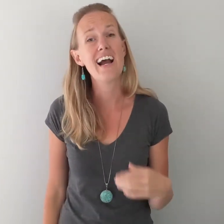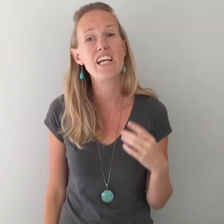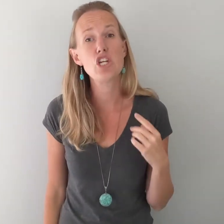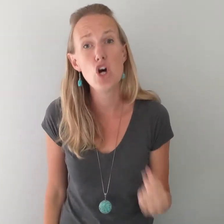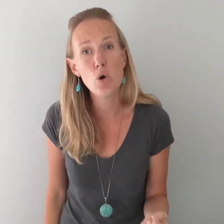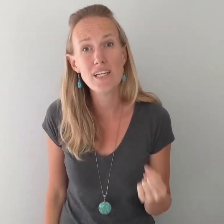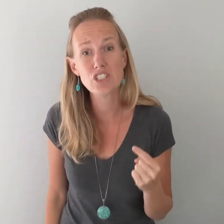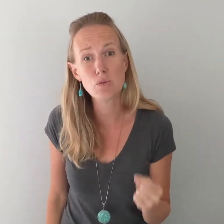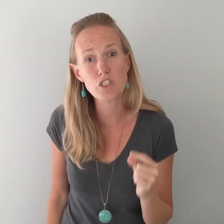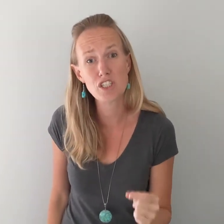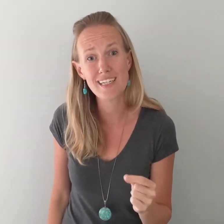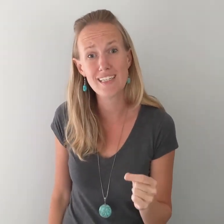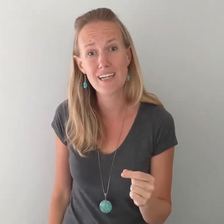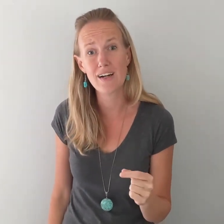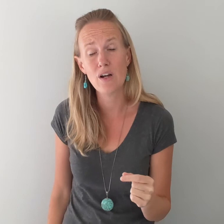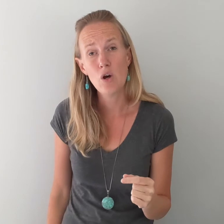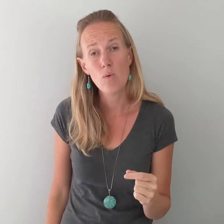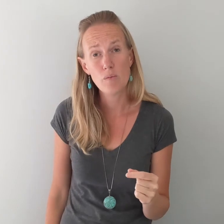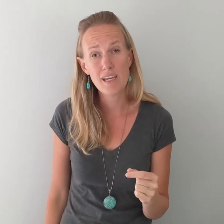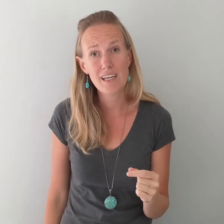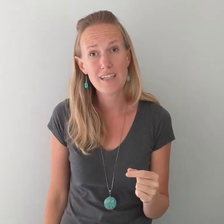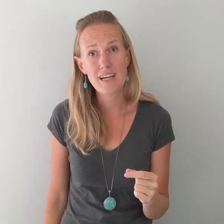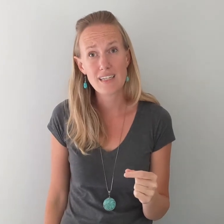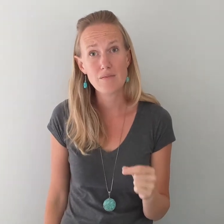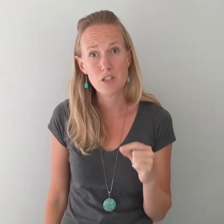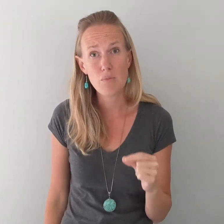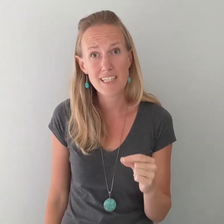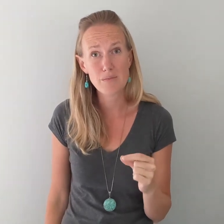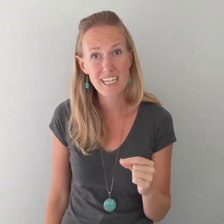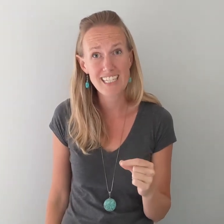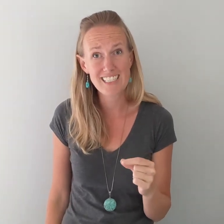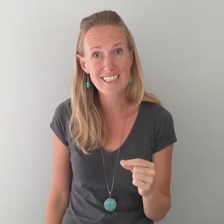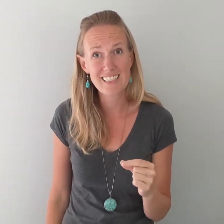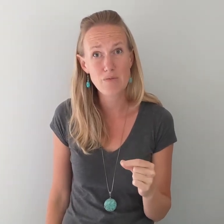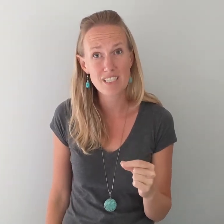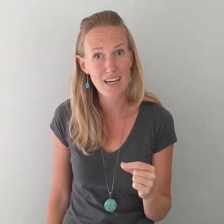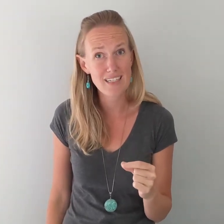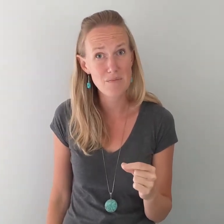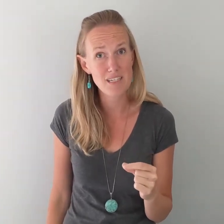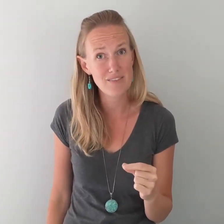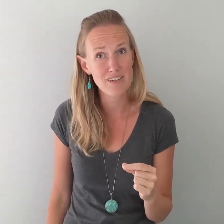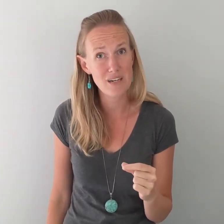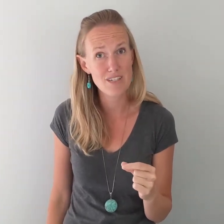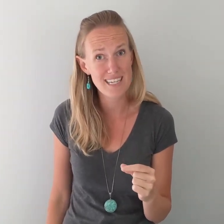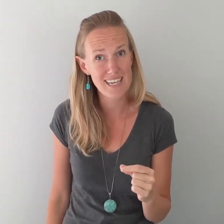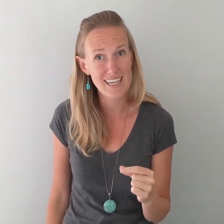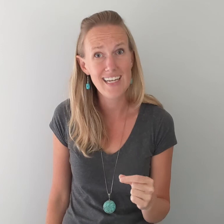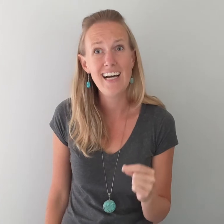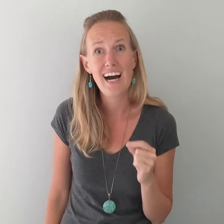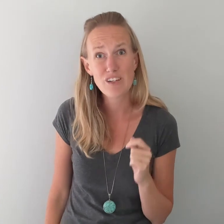I know it's super tricky in there when we, made some changes and we're signing something different than we're singing. I know